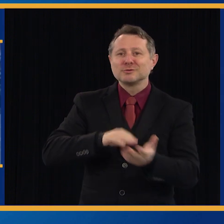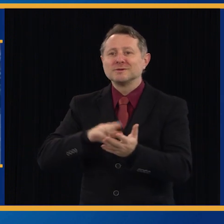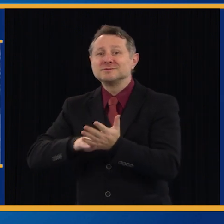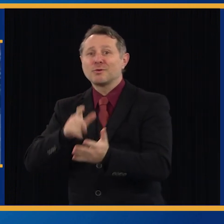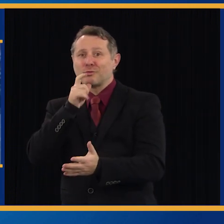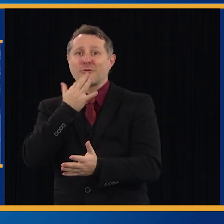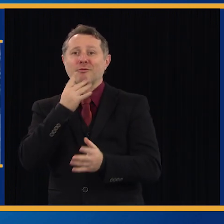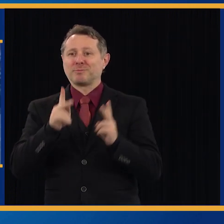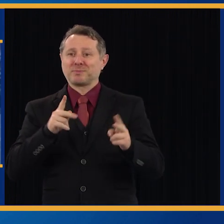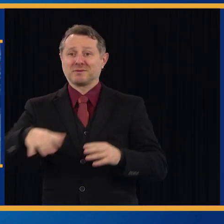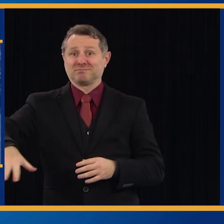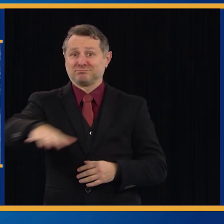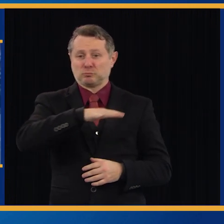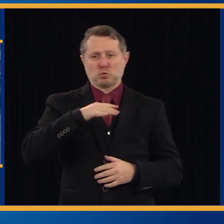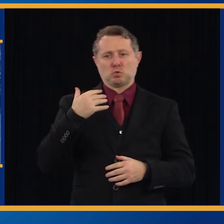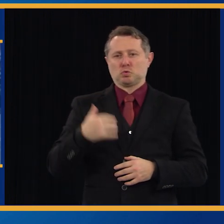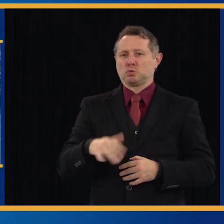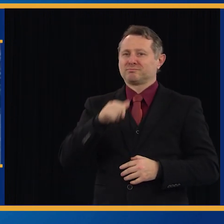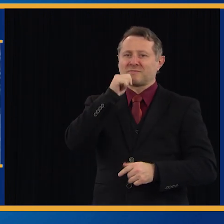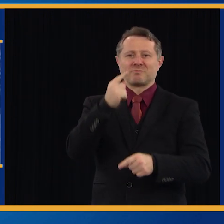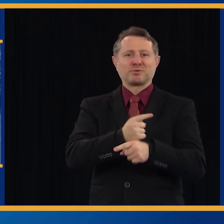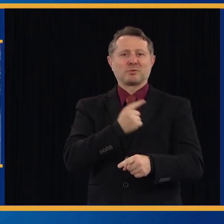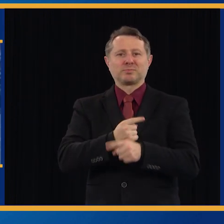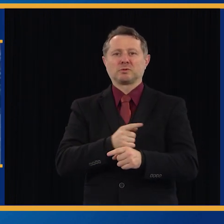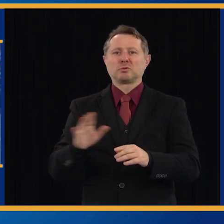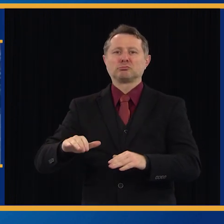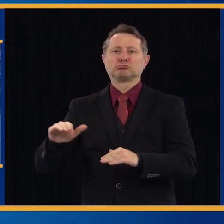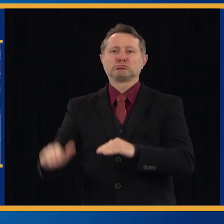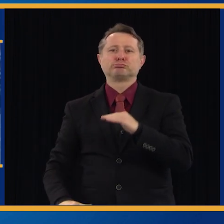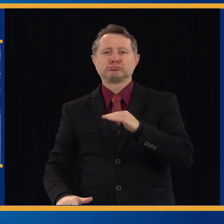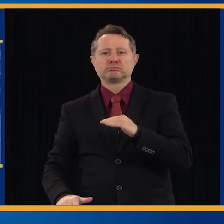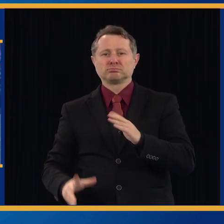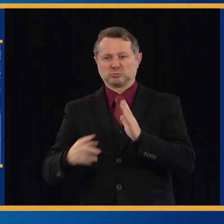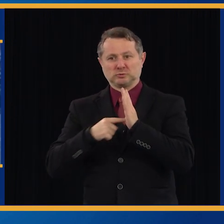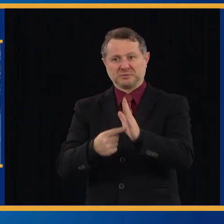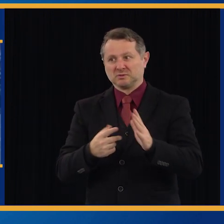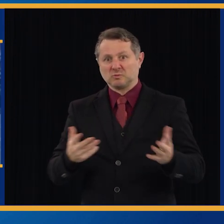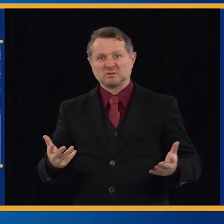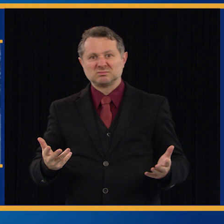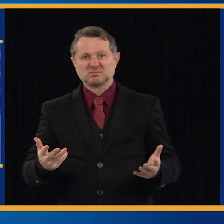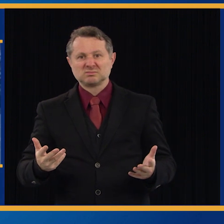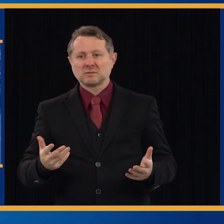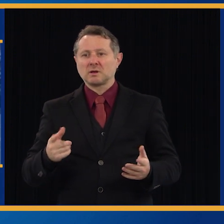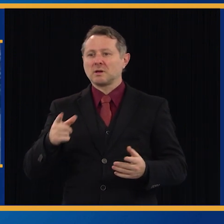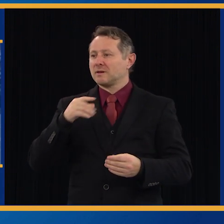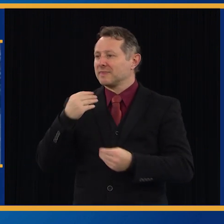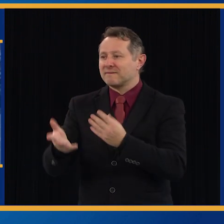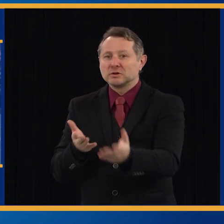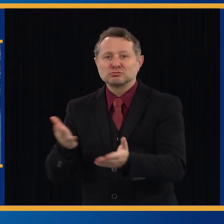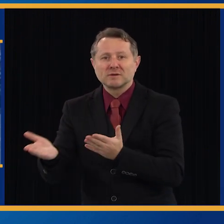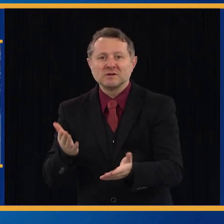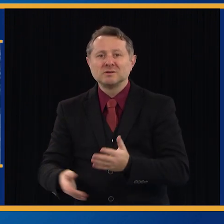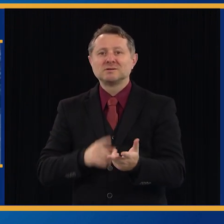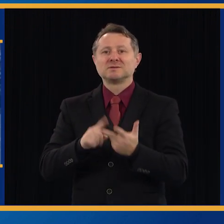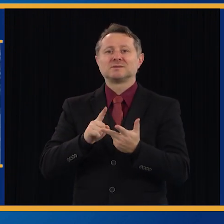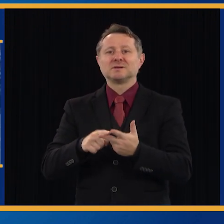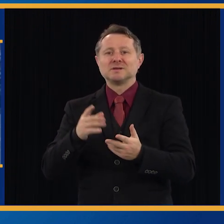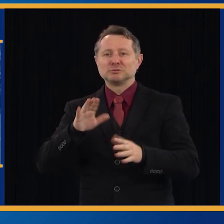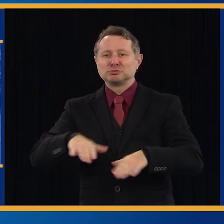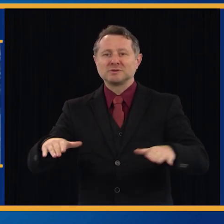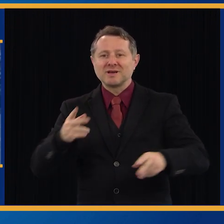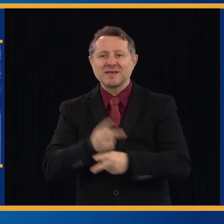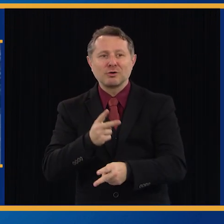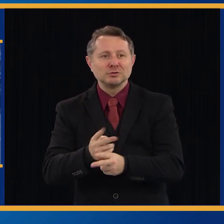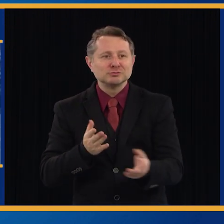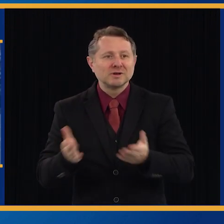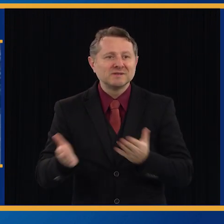disproportionately represented in delivery services and childcare services, right? The economy closed down. The economy did